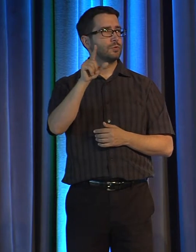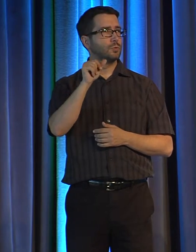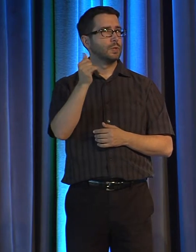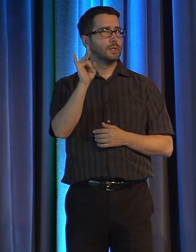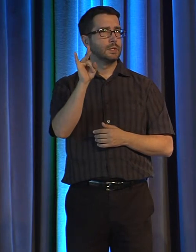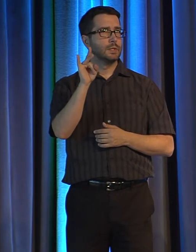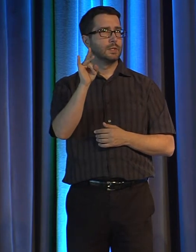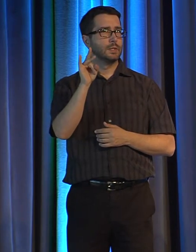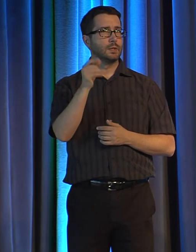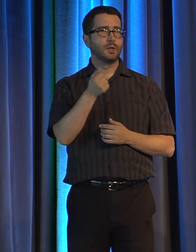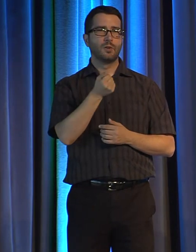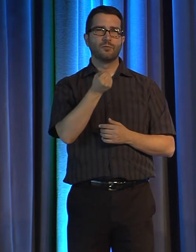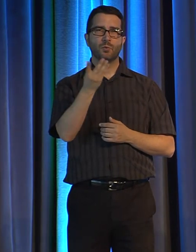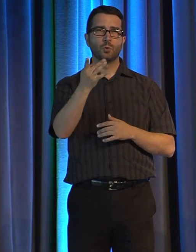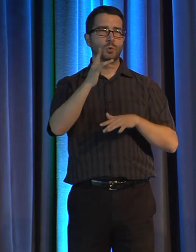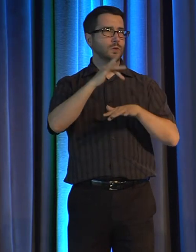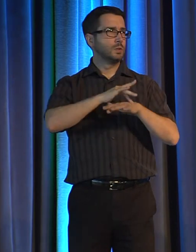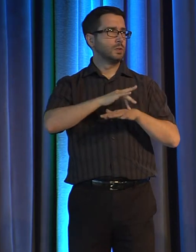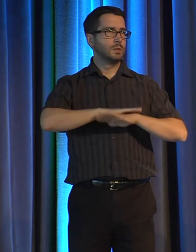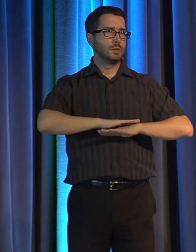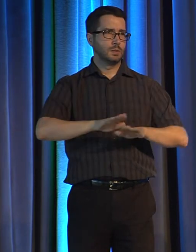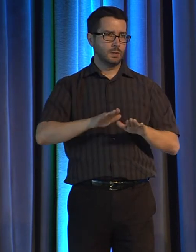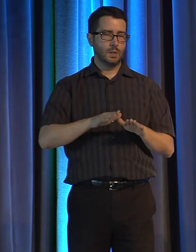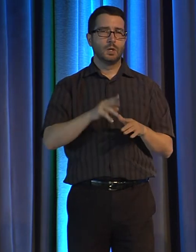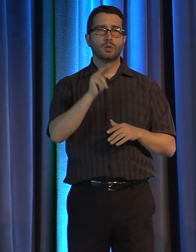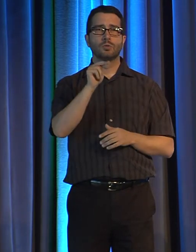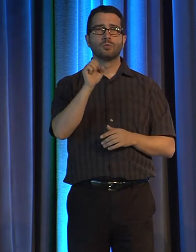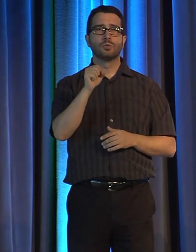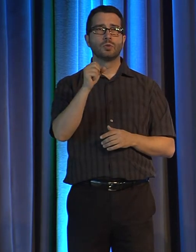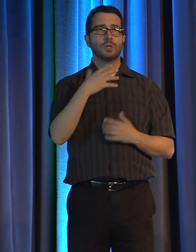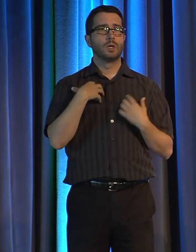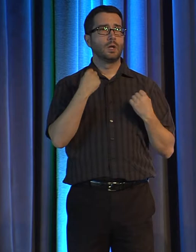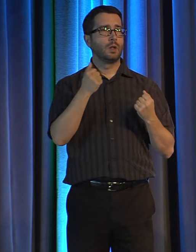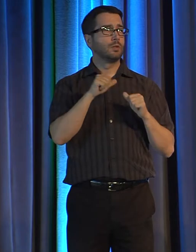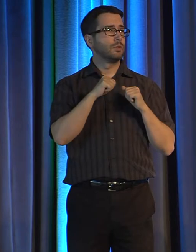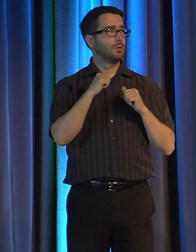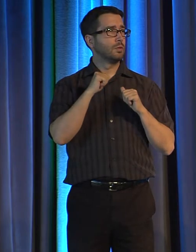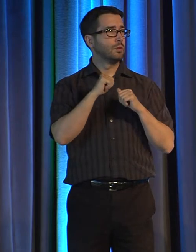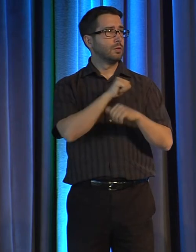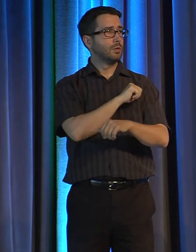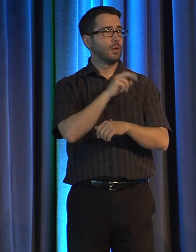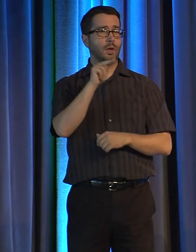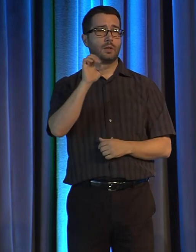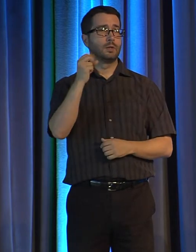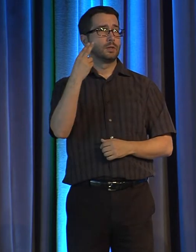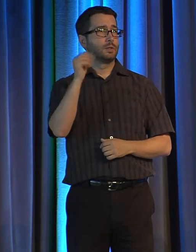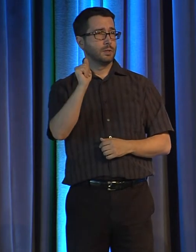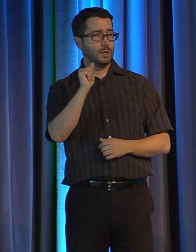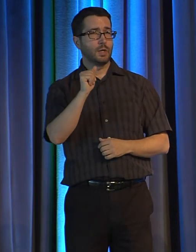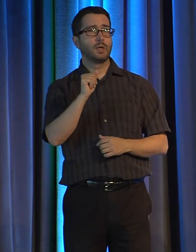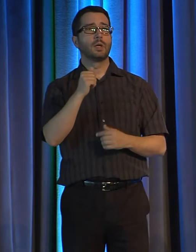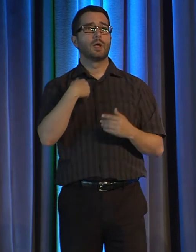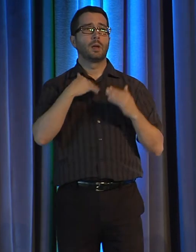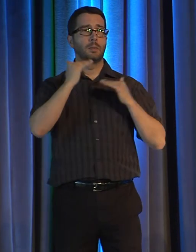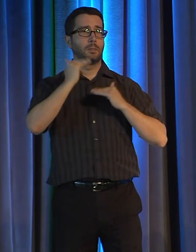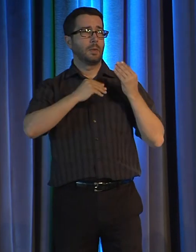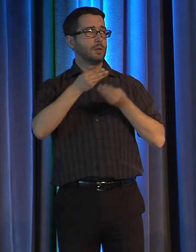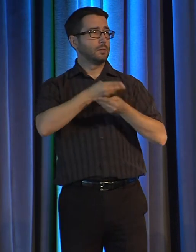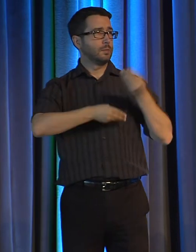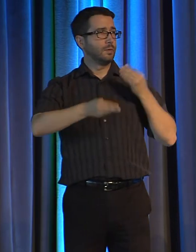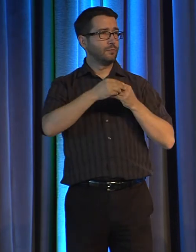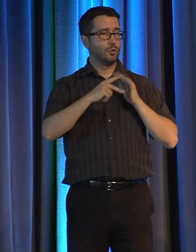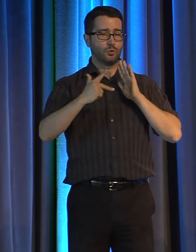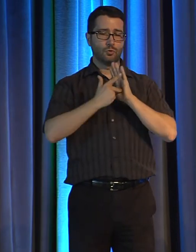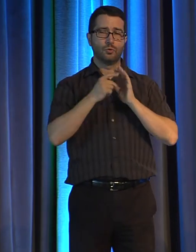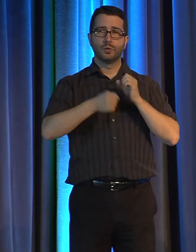just a few of our highlights. The Nova Scotia Health Authority ended the year in a balanced budget position for the third consecutive year.